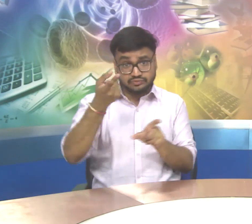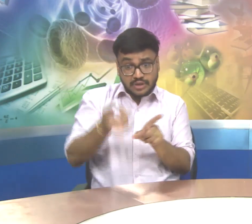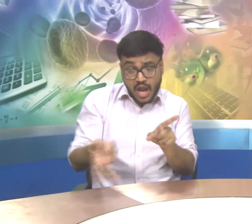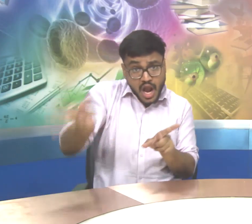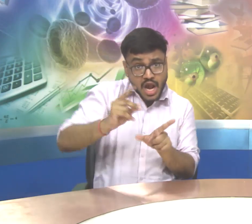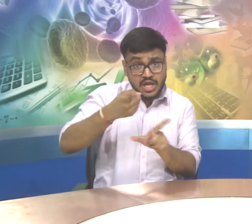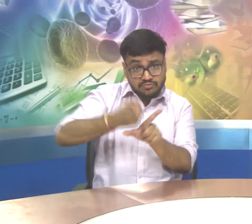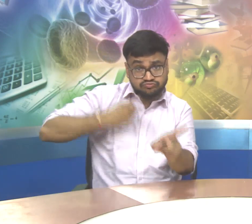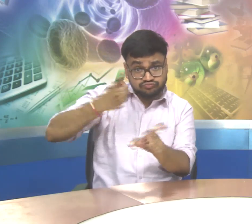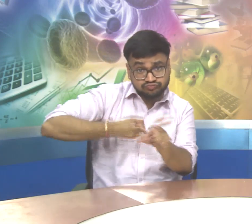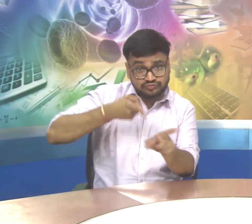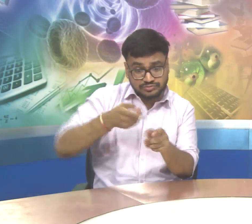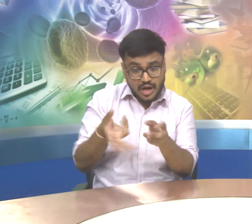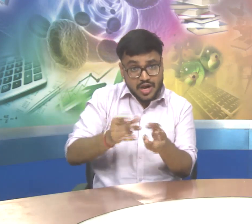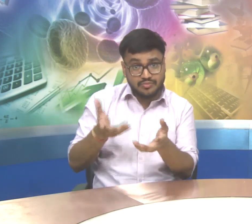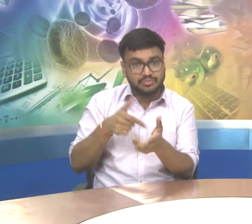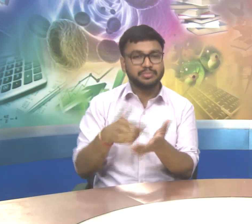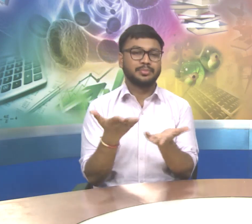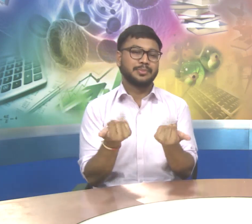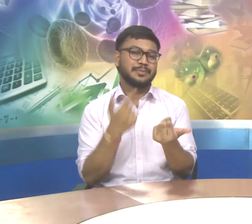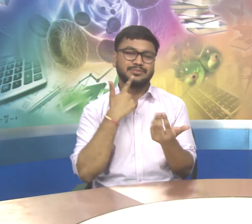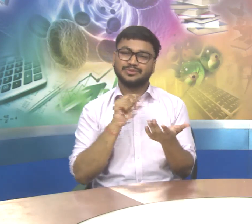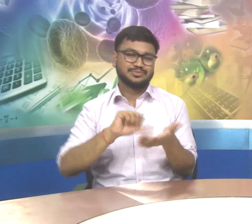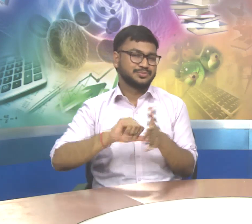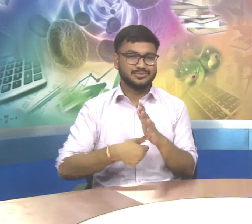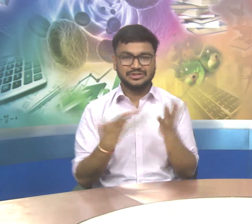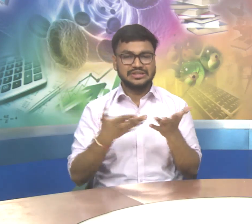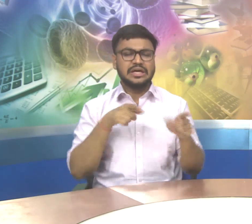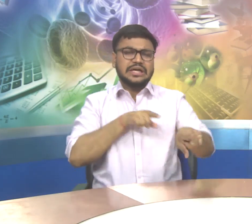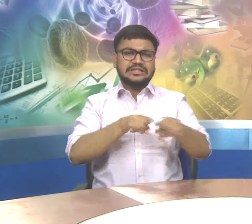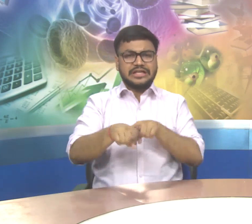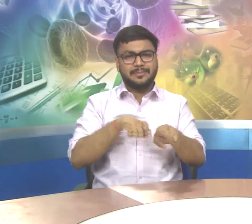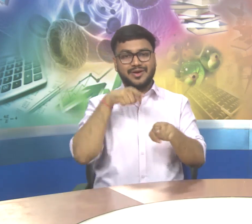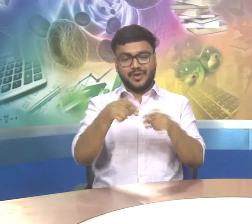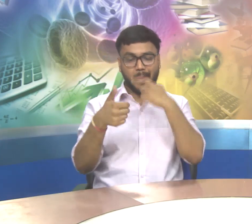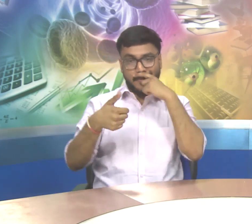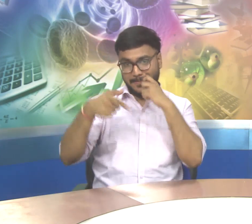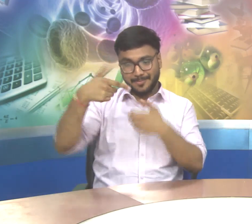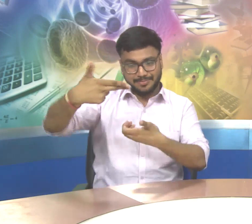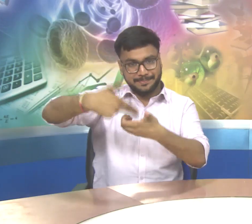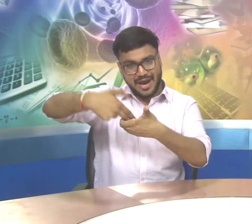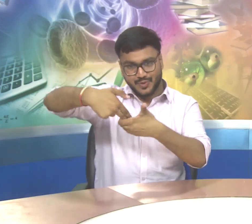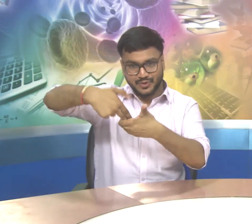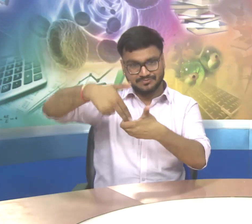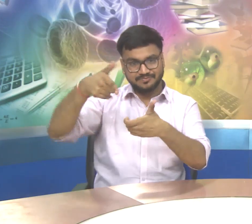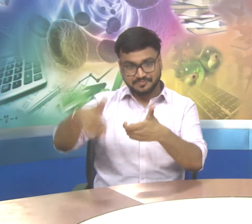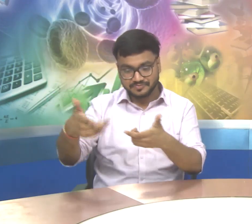Non-renewable resources are those resources that cannot be replaced quickly,